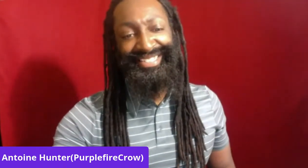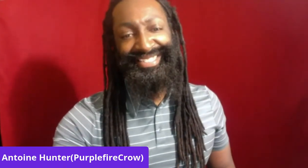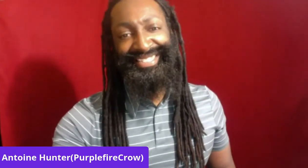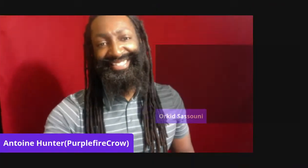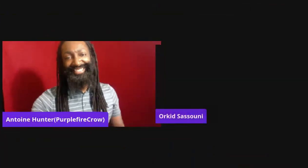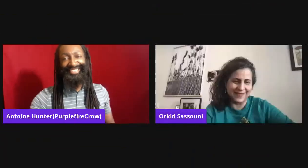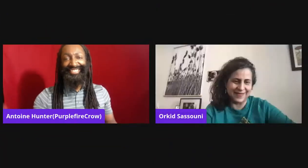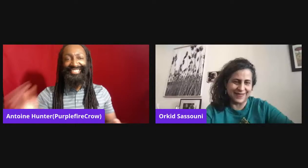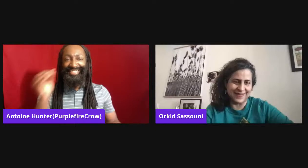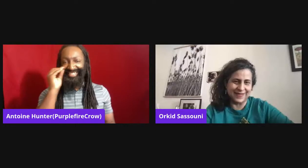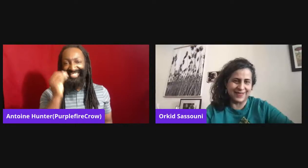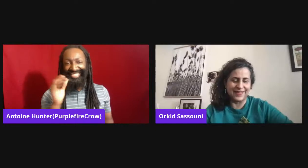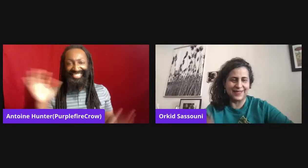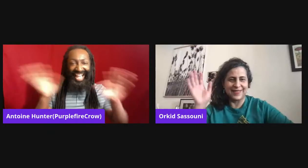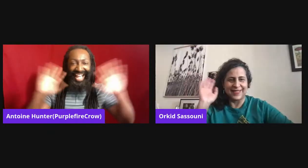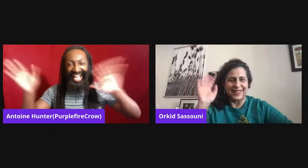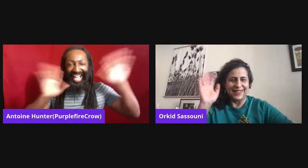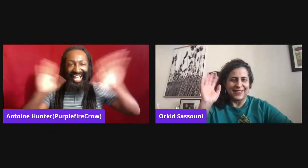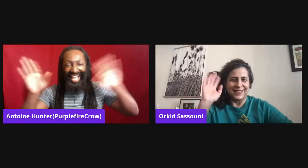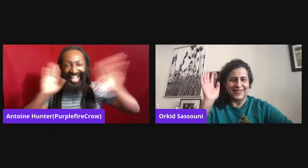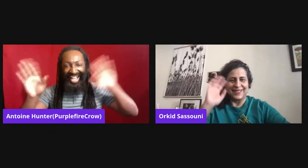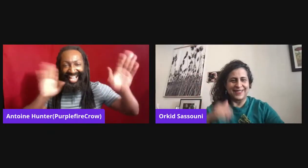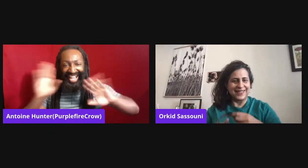Orkid Sassouni.